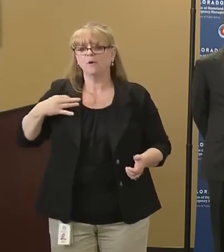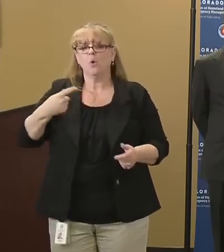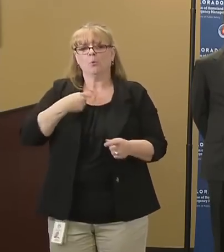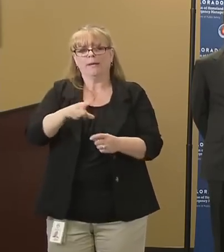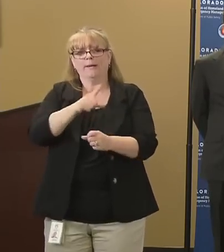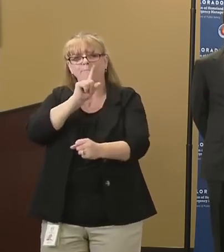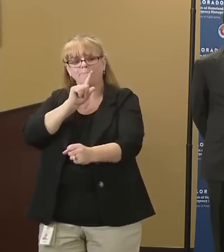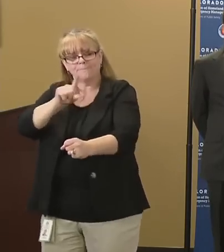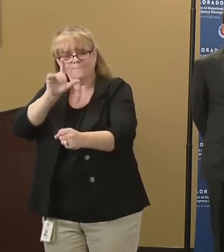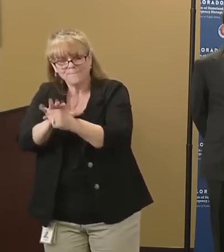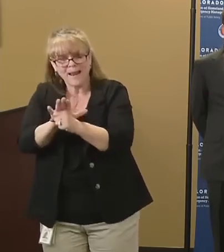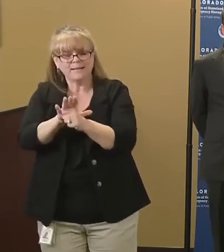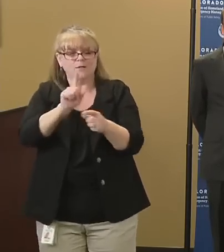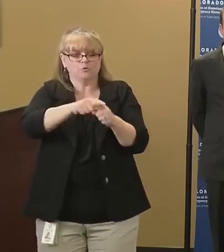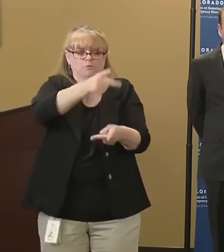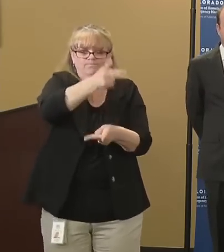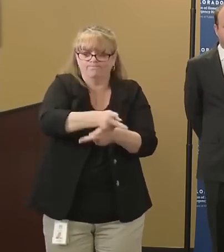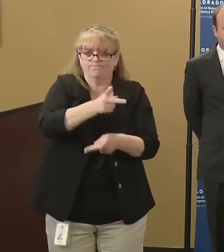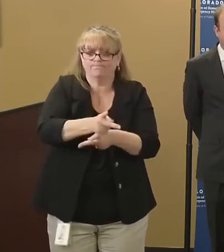It's what we do.